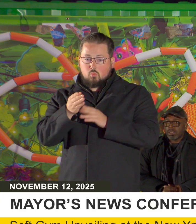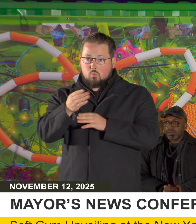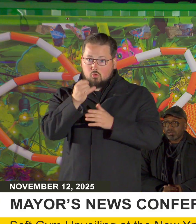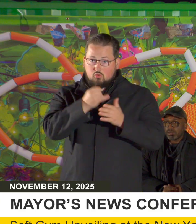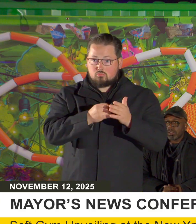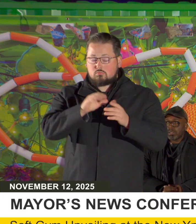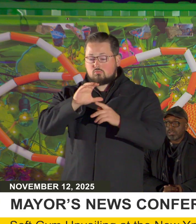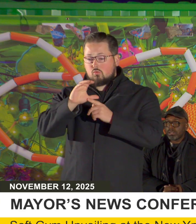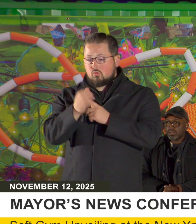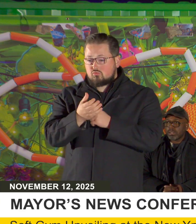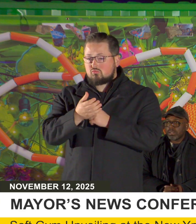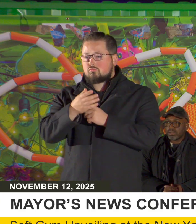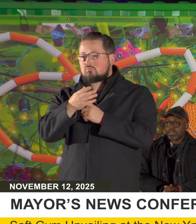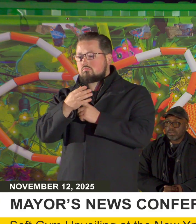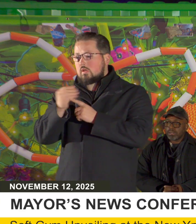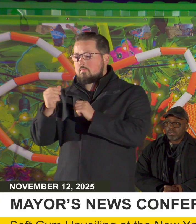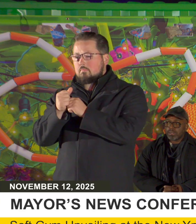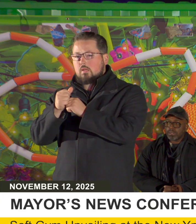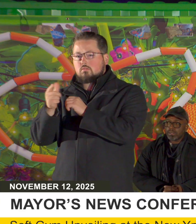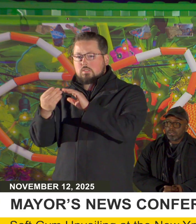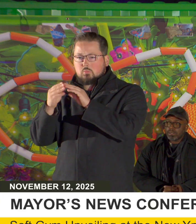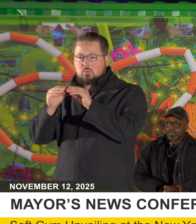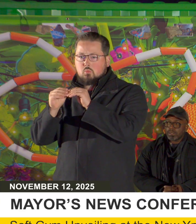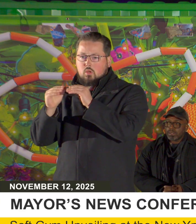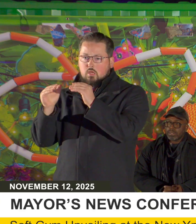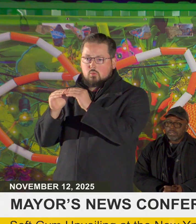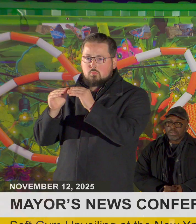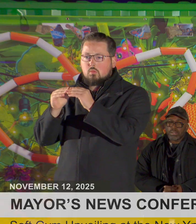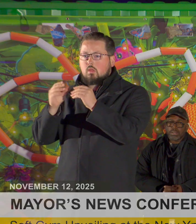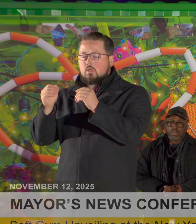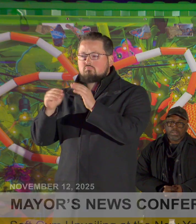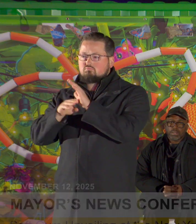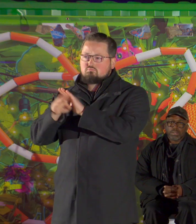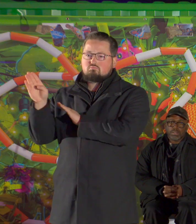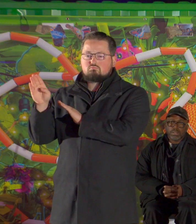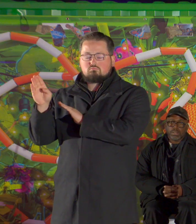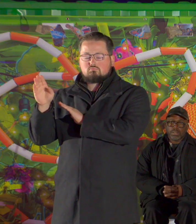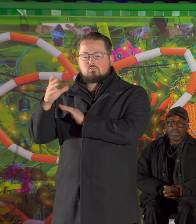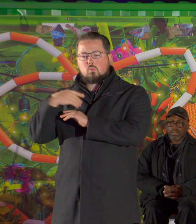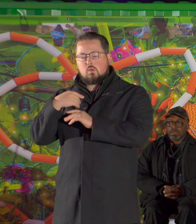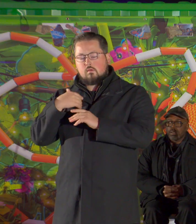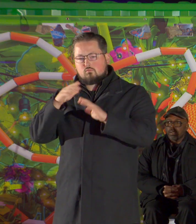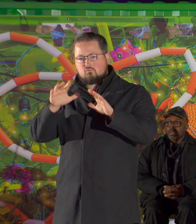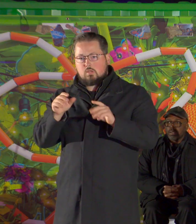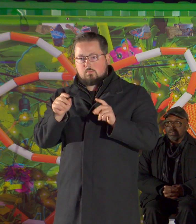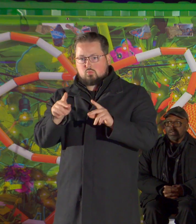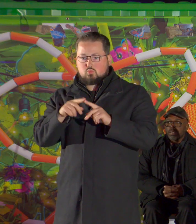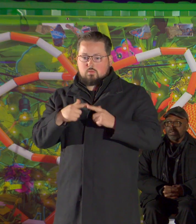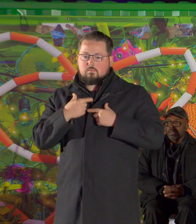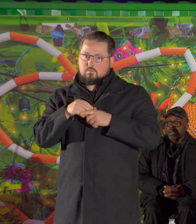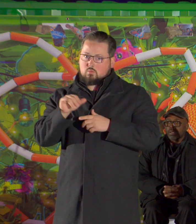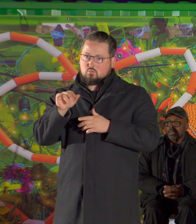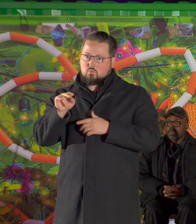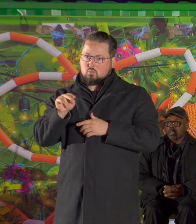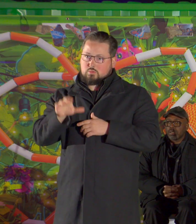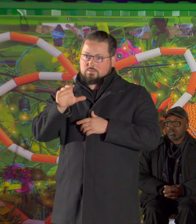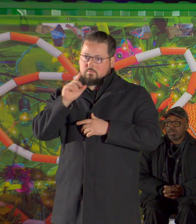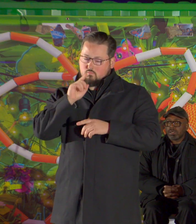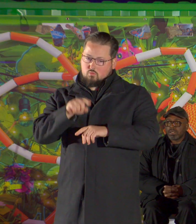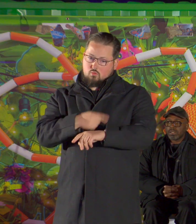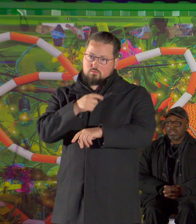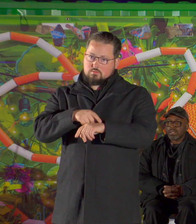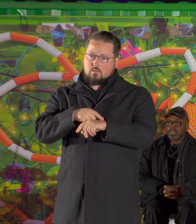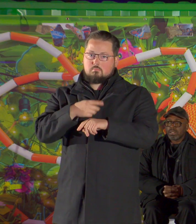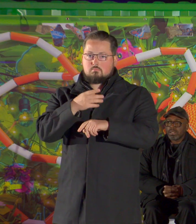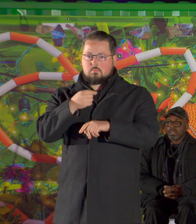culture, to make her communities more equitable and prosperous. Had a great opportunity to live in New York for a long time as a graduate student